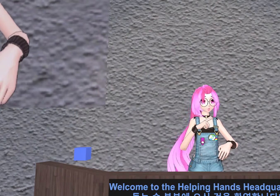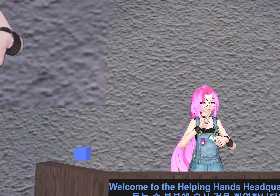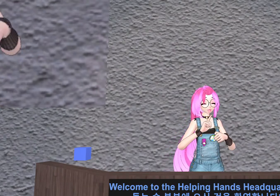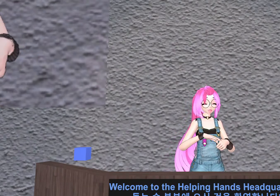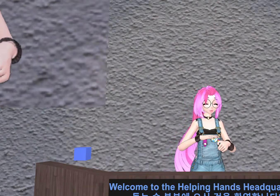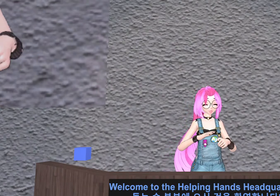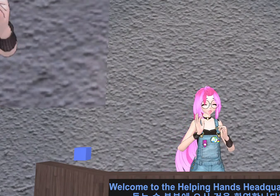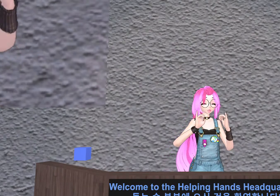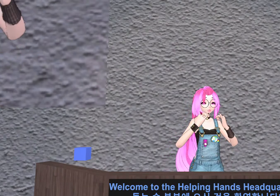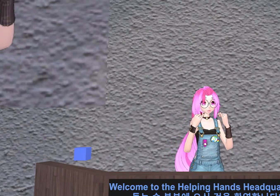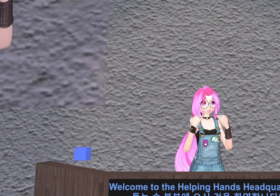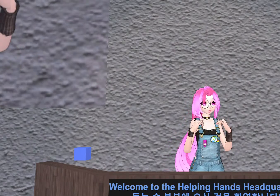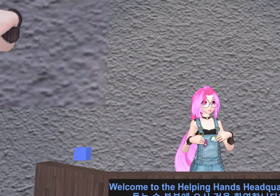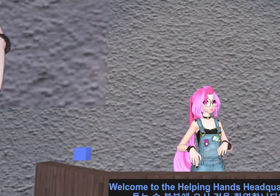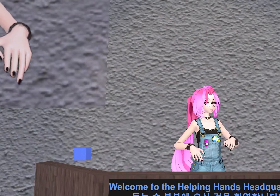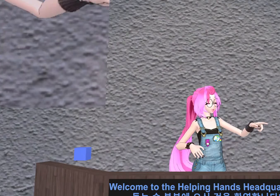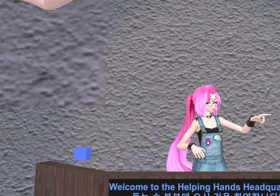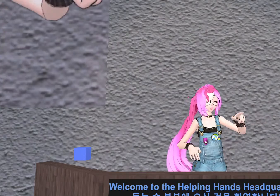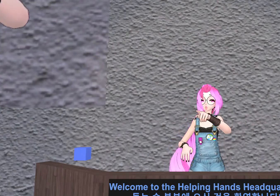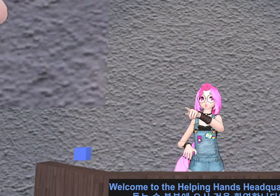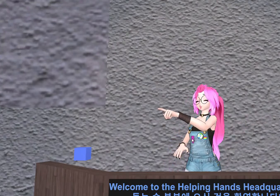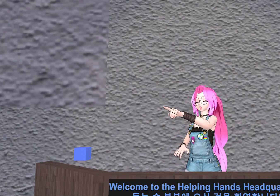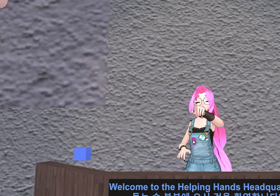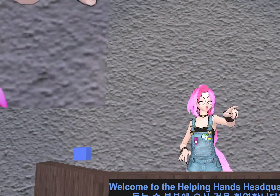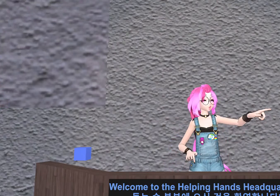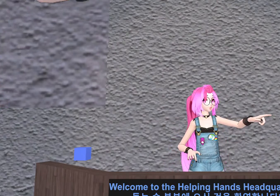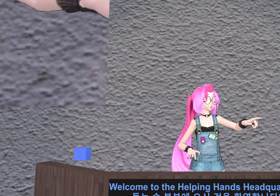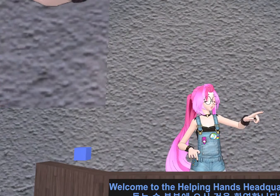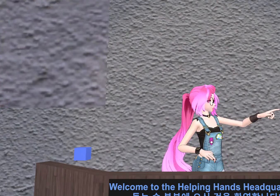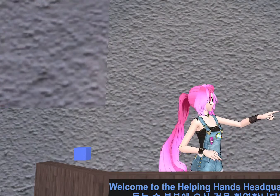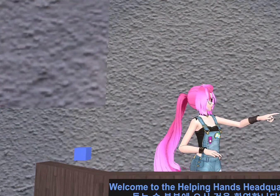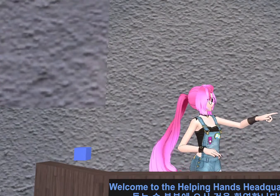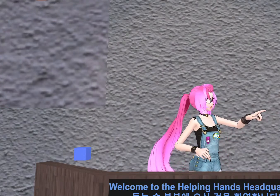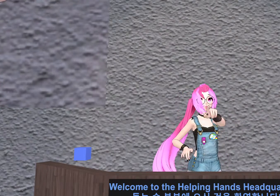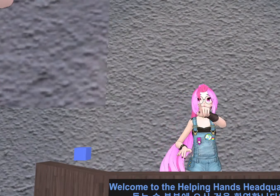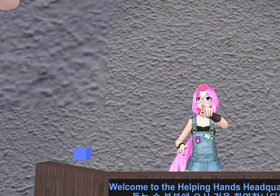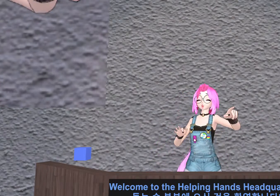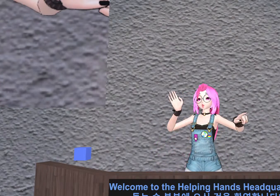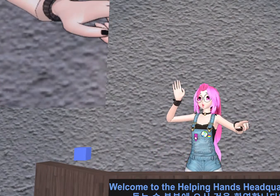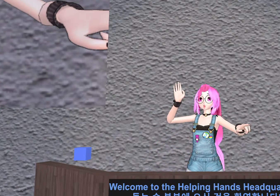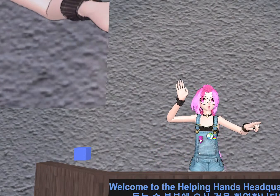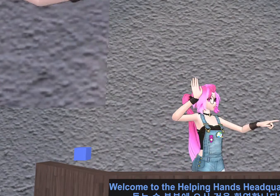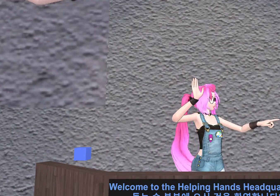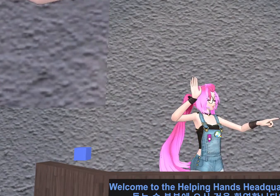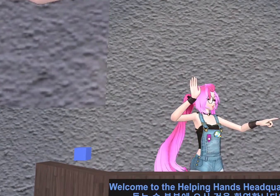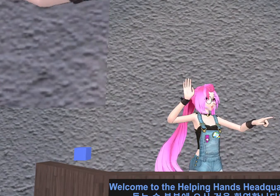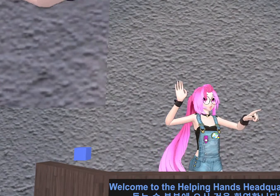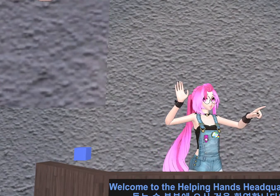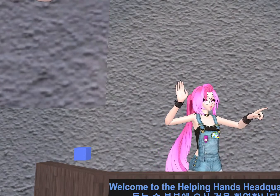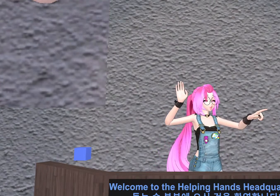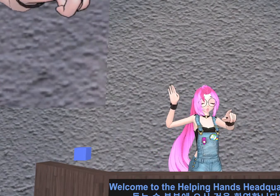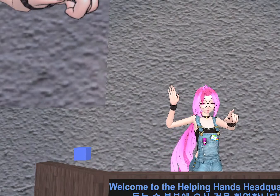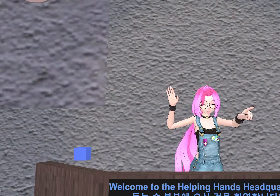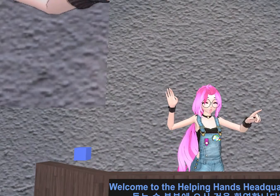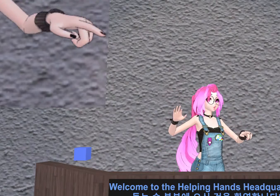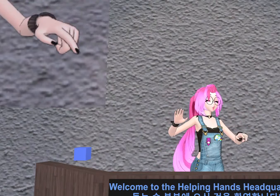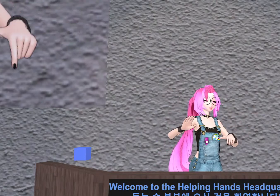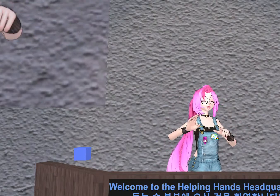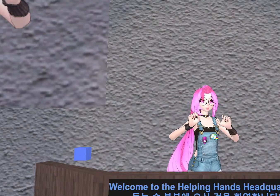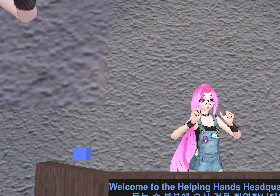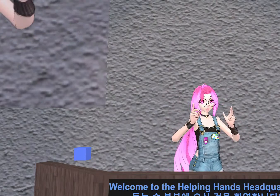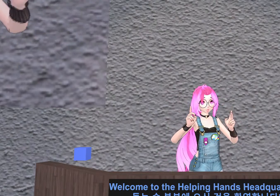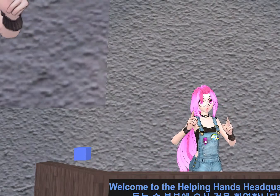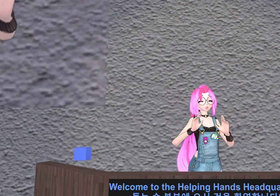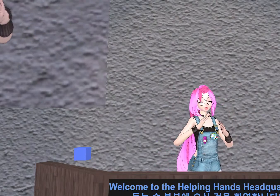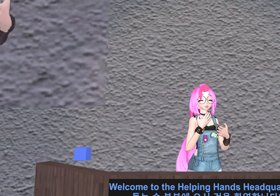a. I promise, Miss Jenny. Okay? I want you to show me right now. You're promising. You made a